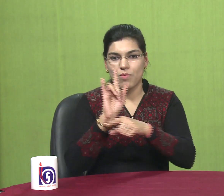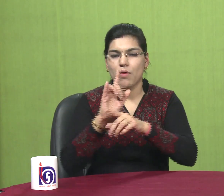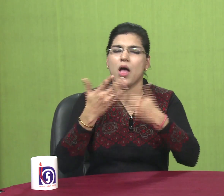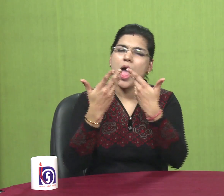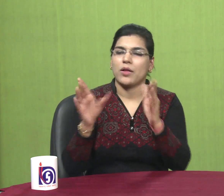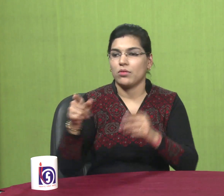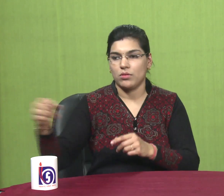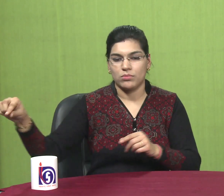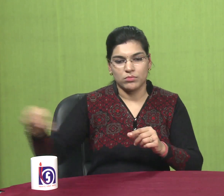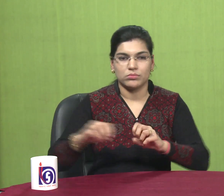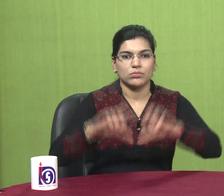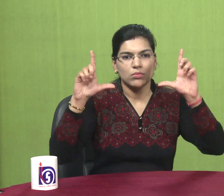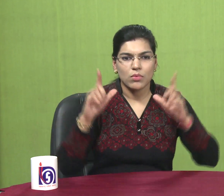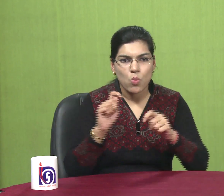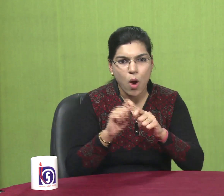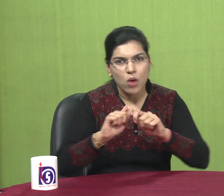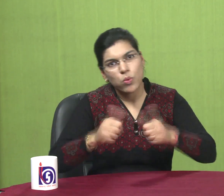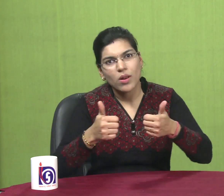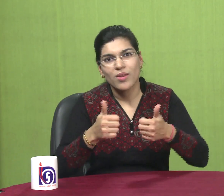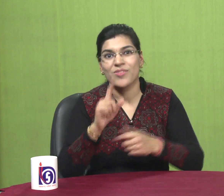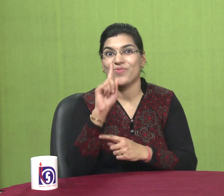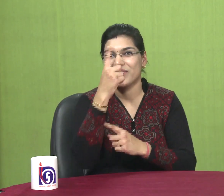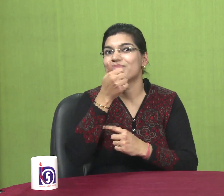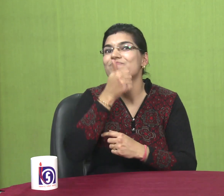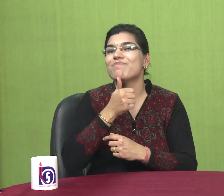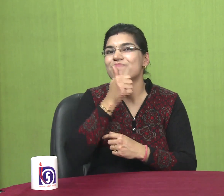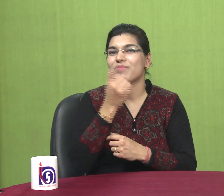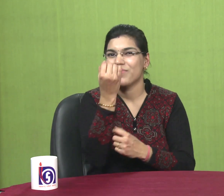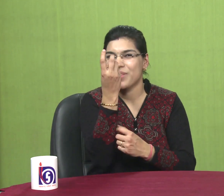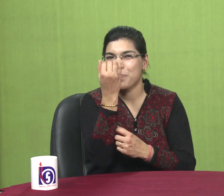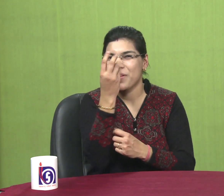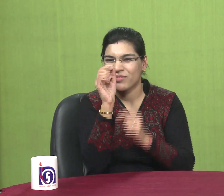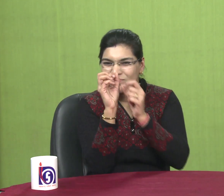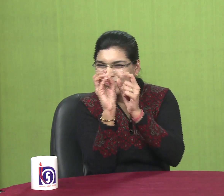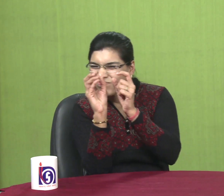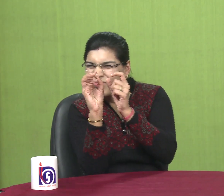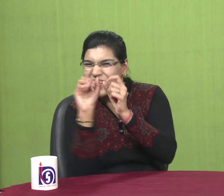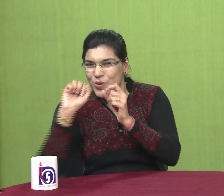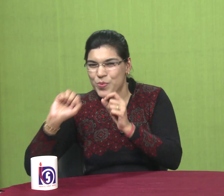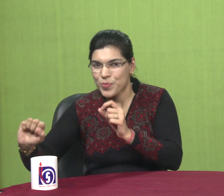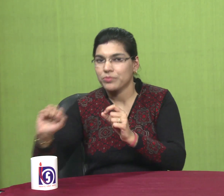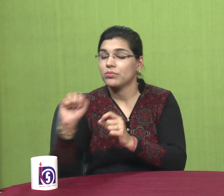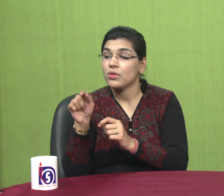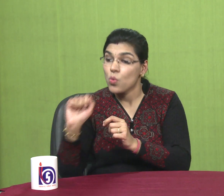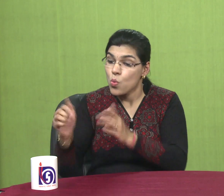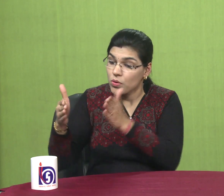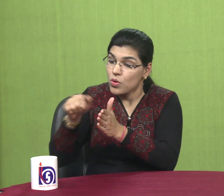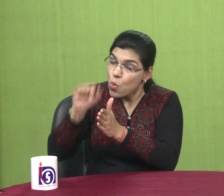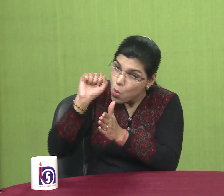To have a connection, one needs to have the contact to internet service providers. There are